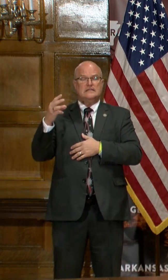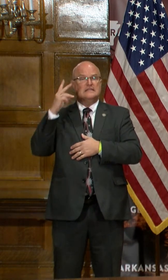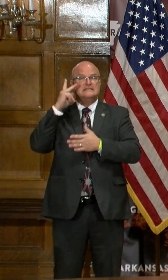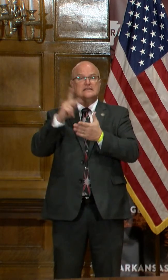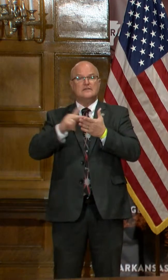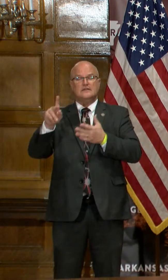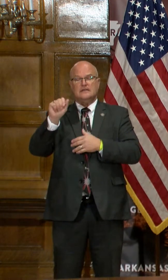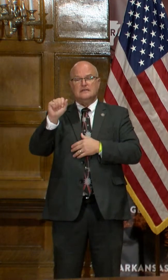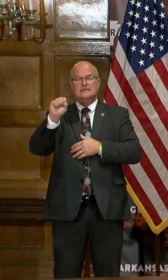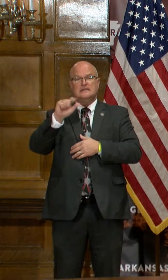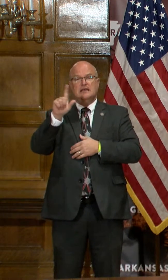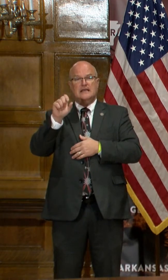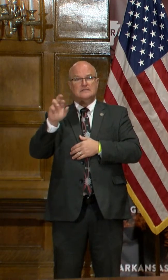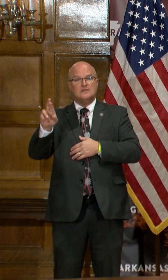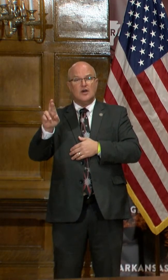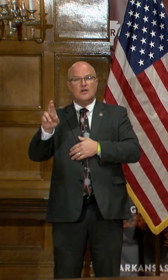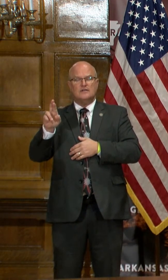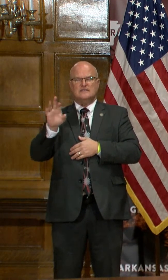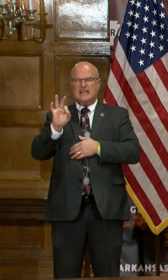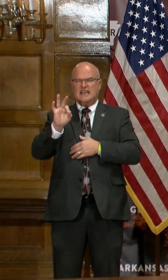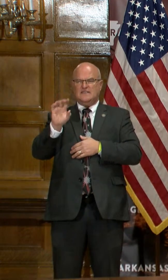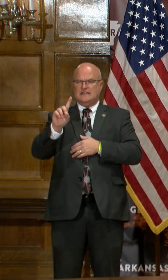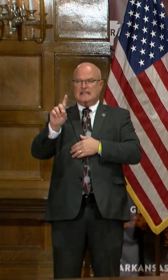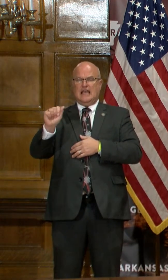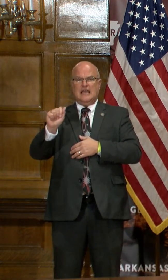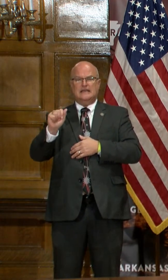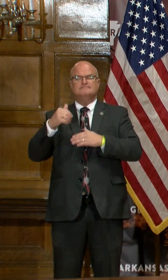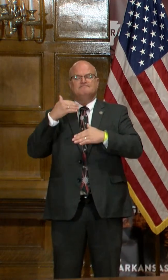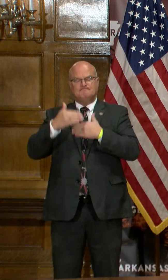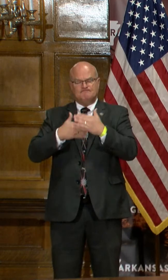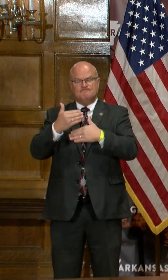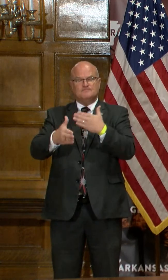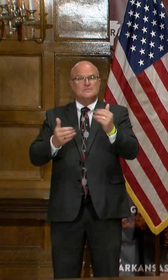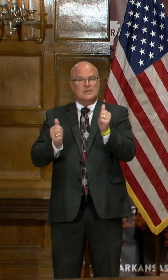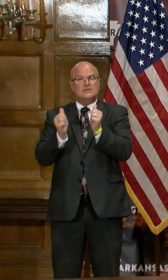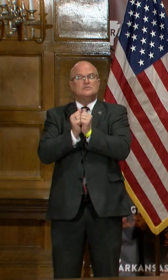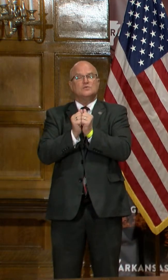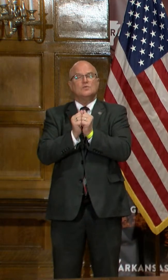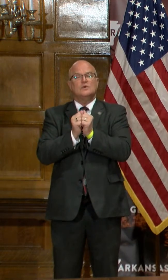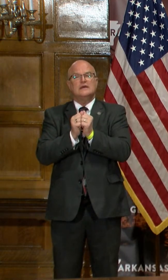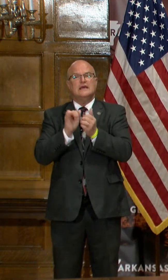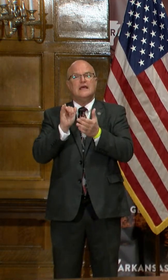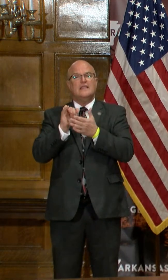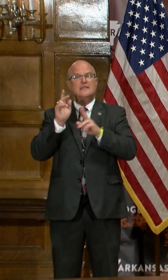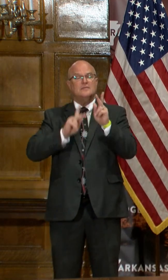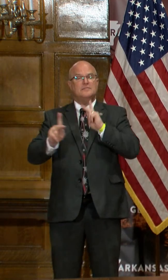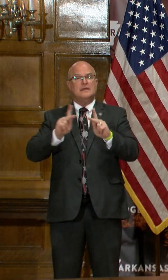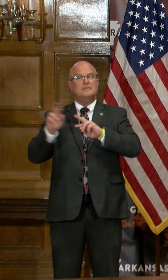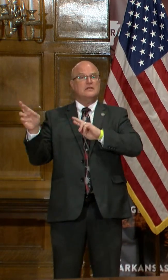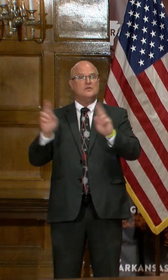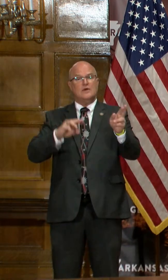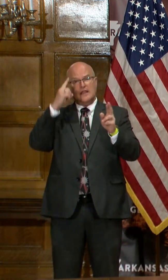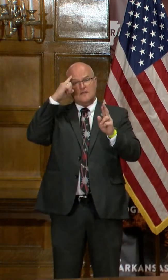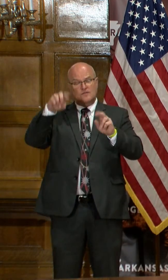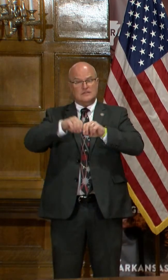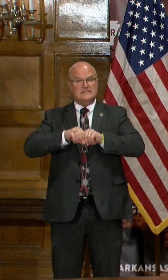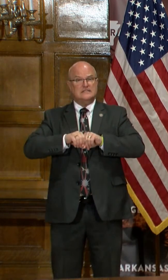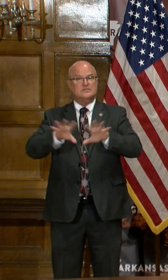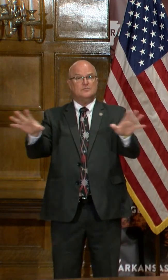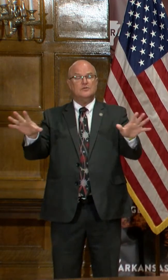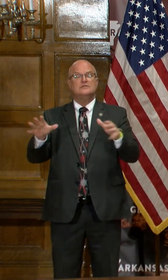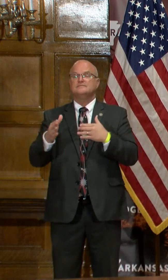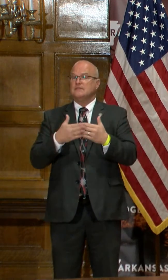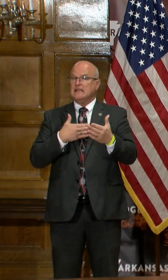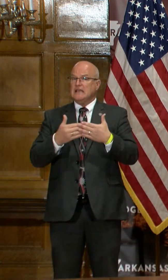Azar, the FDA, going through the processes, as well as with those that are getting ready for the distribution. And